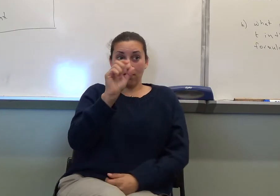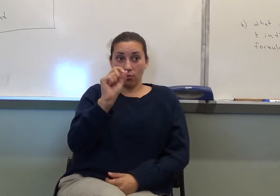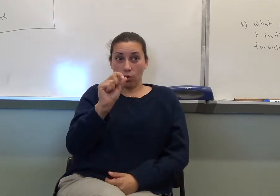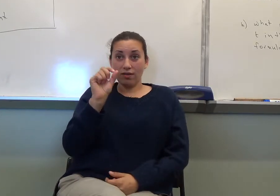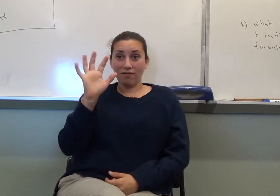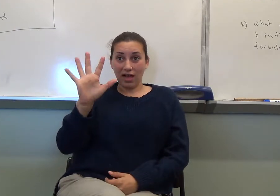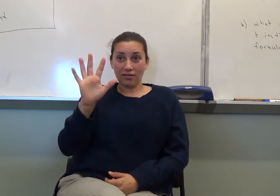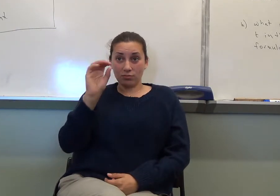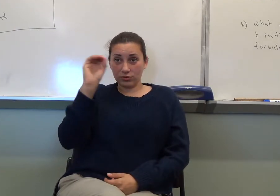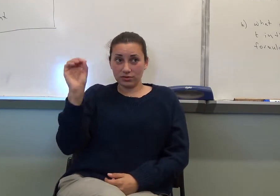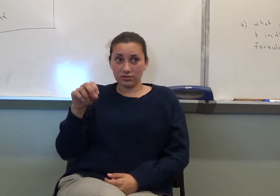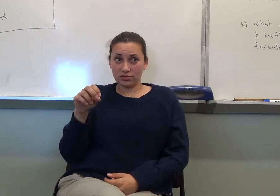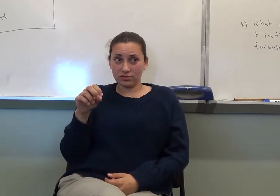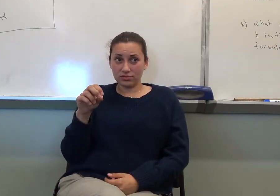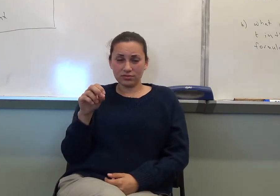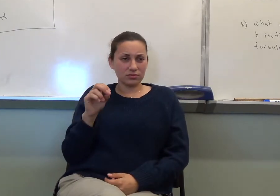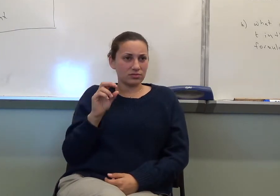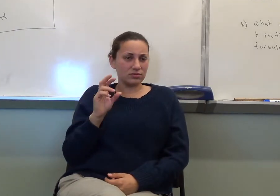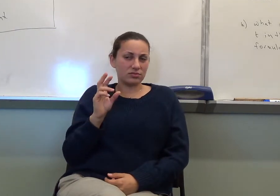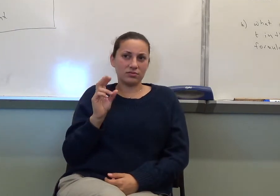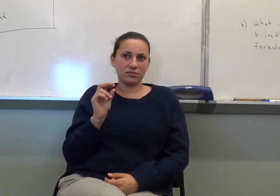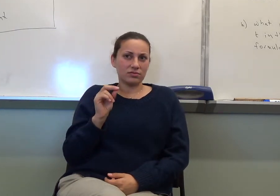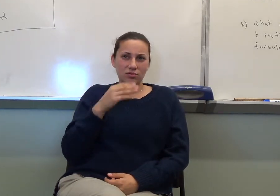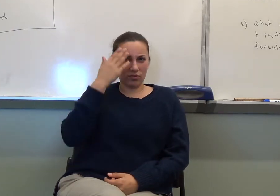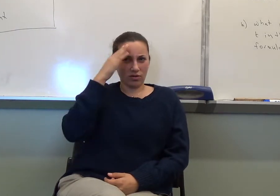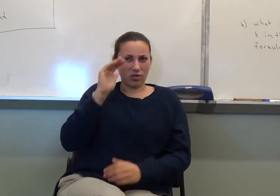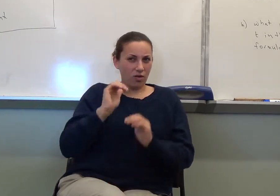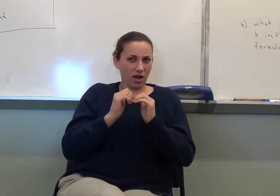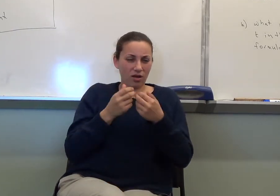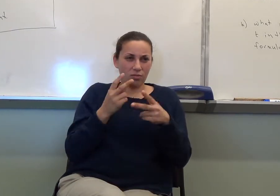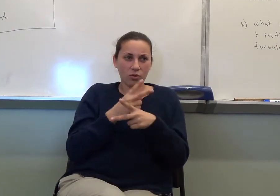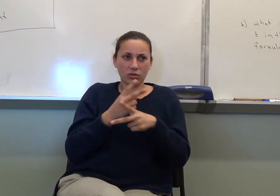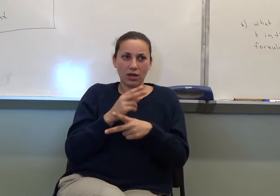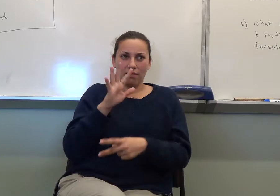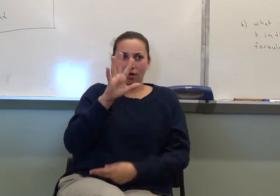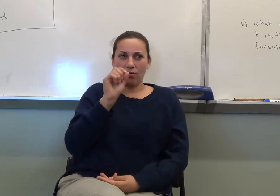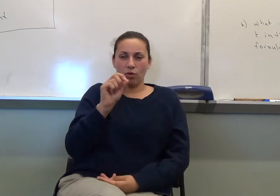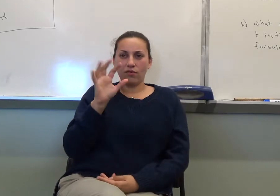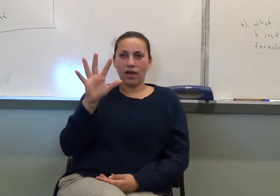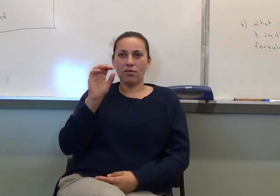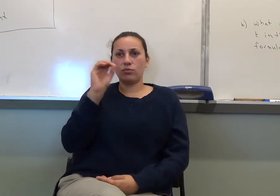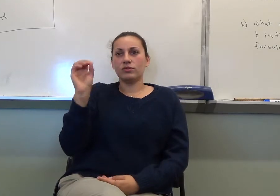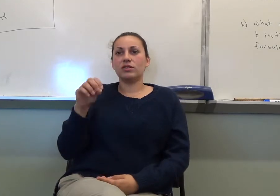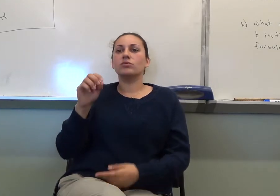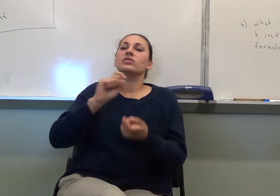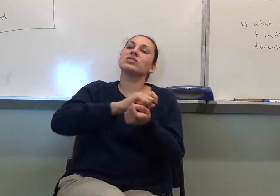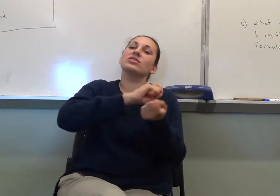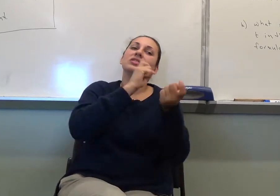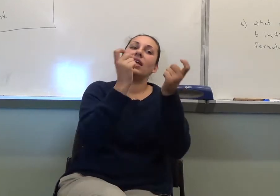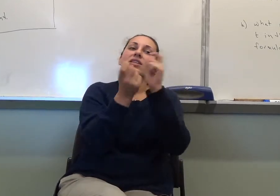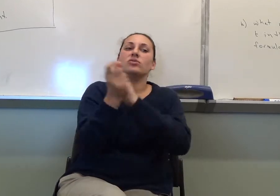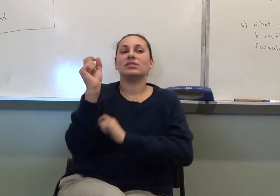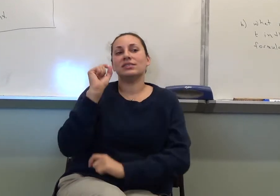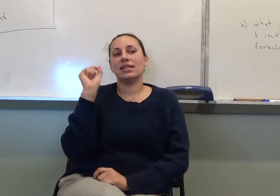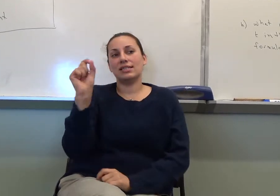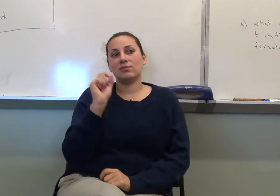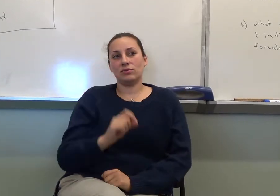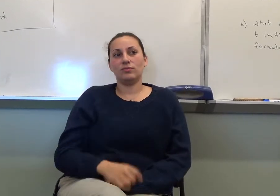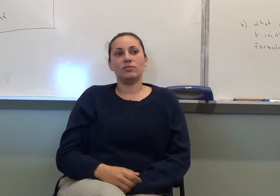because we don't know how to multiply 5.5%. So we're going to turn it into a decimal, right? And if we turn that into a